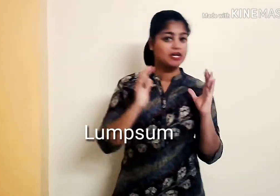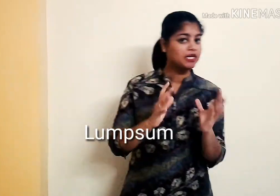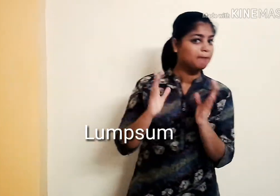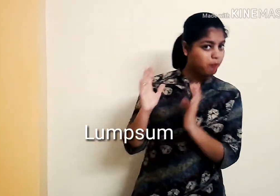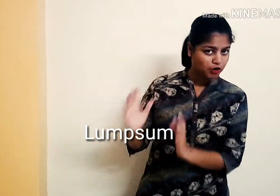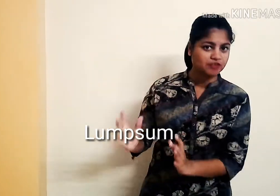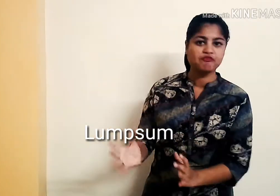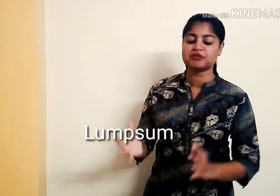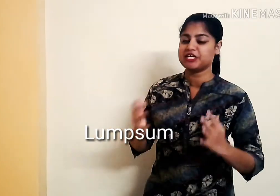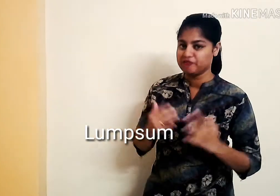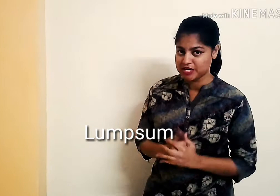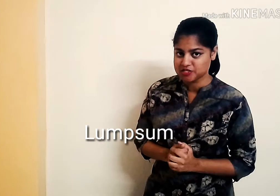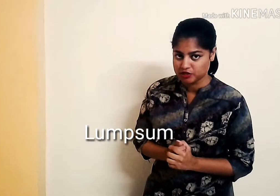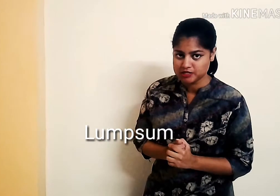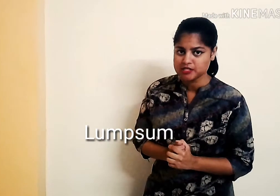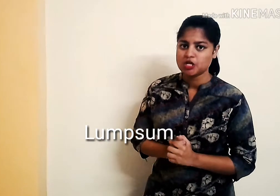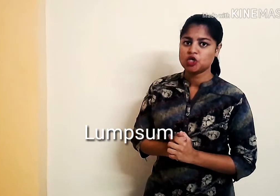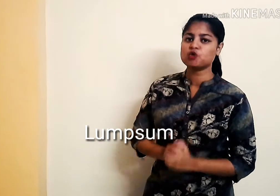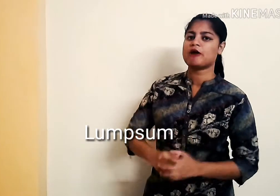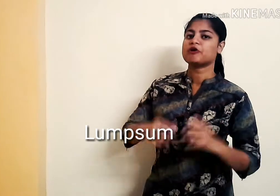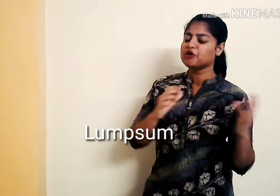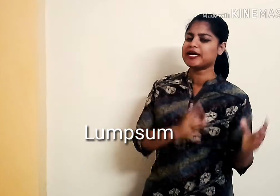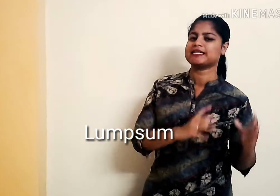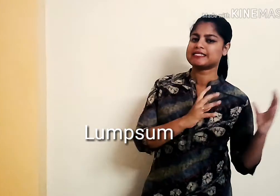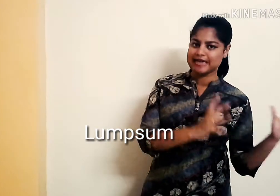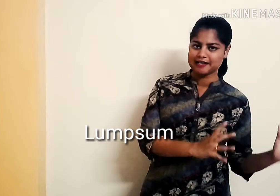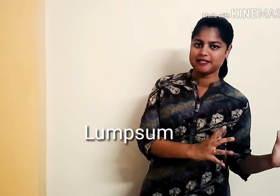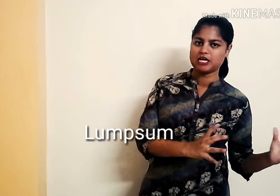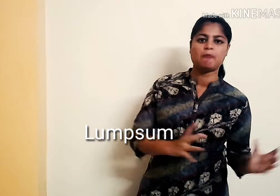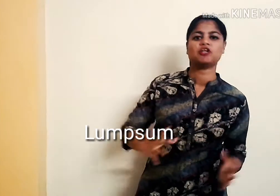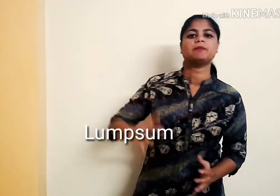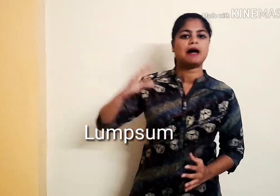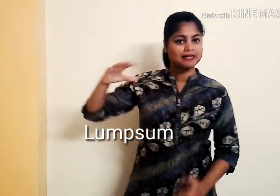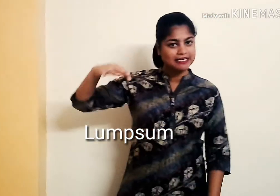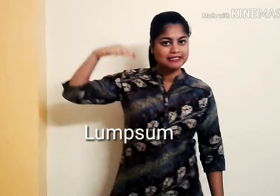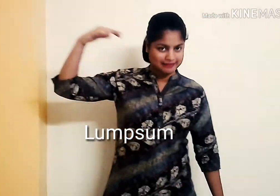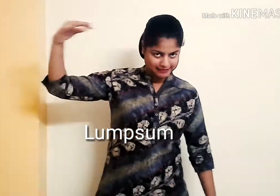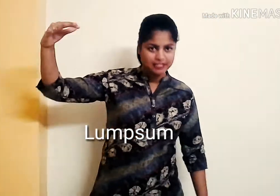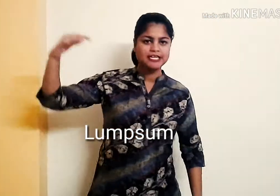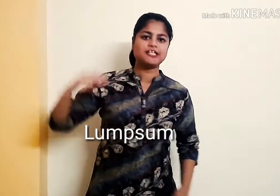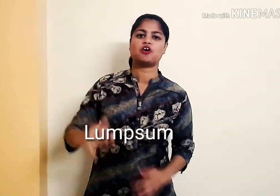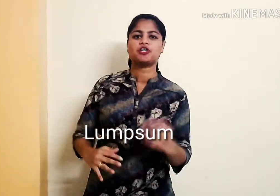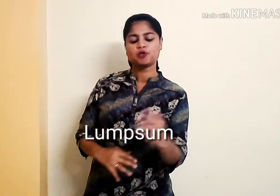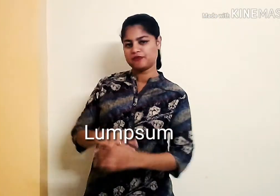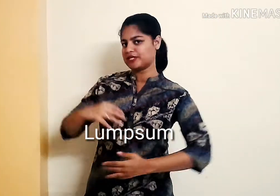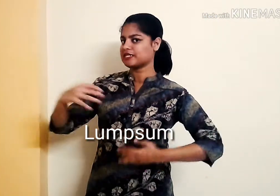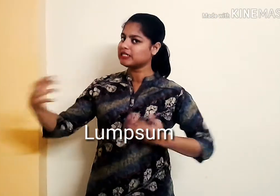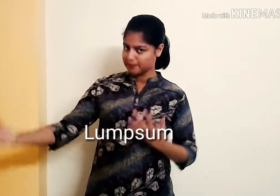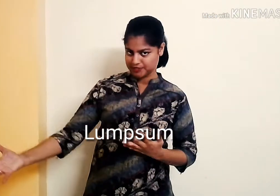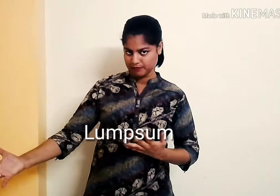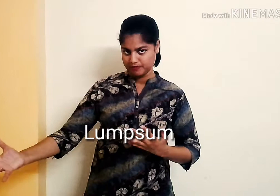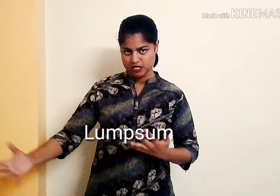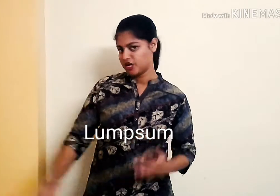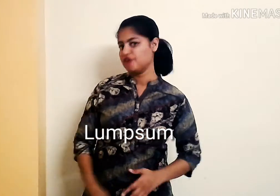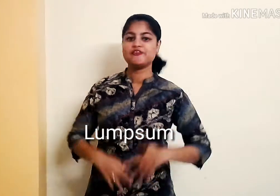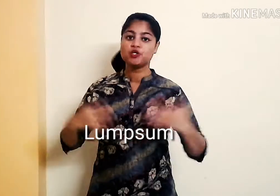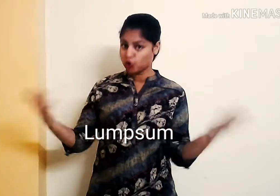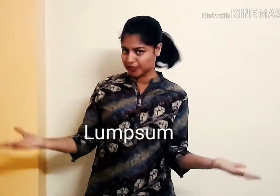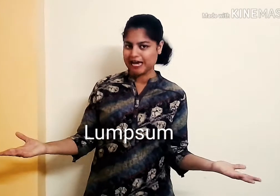very important for the investors to have a good understanding about the market trend in order to invest in lump sum. If you don't have,